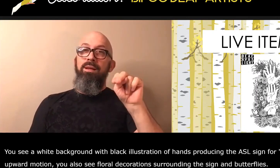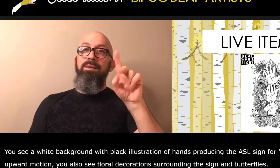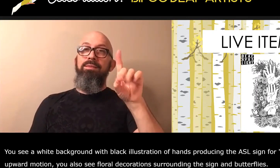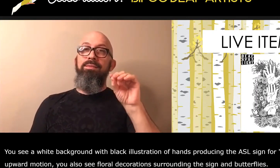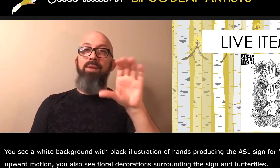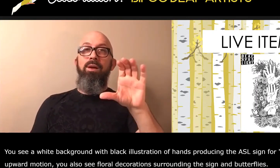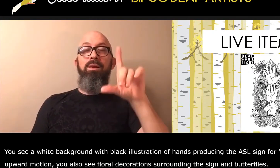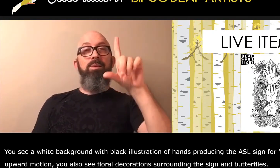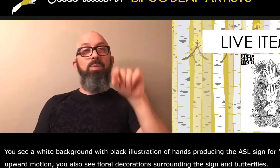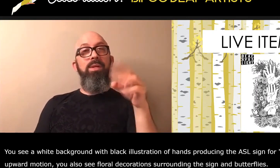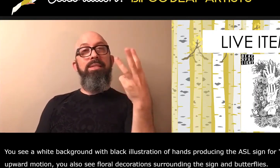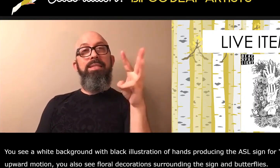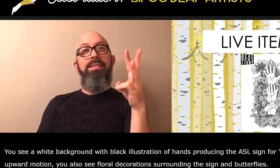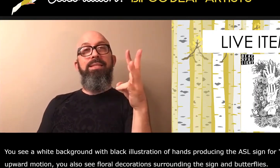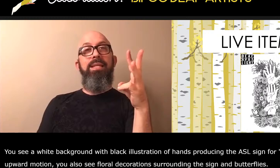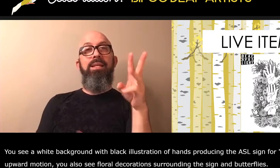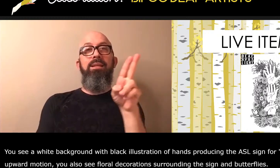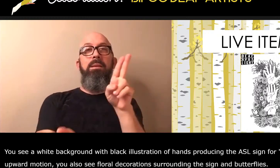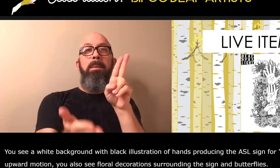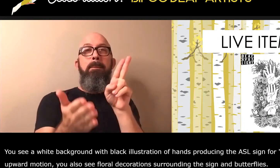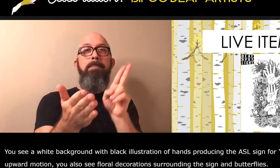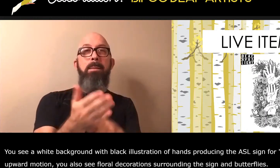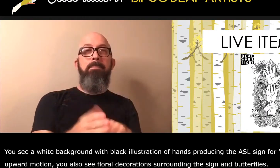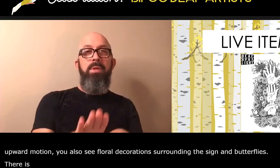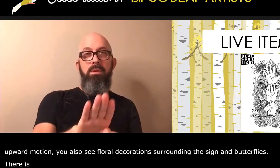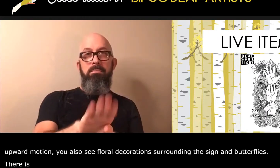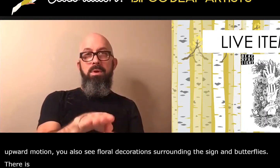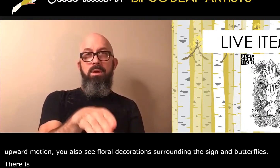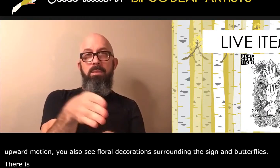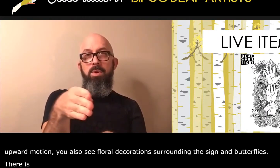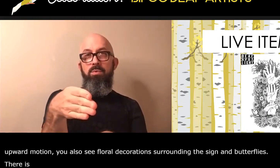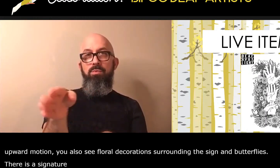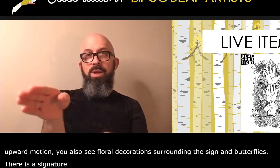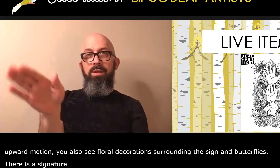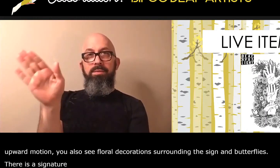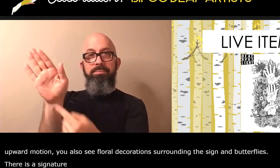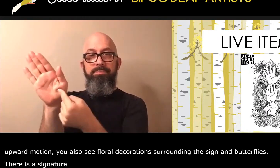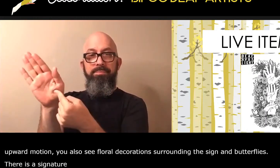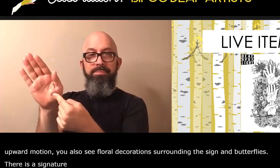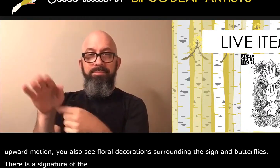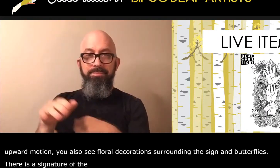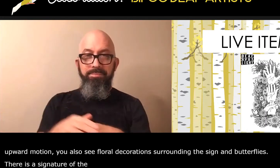There is a signature of the artist and the date, Jennifer Tandock,